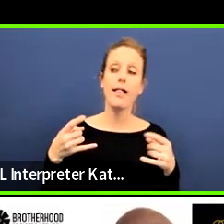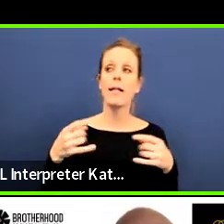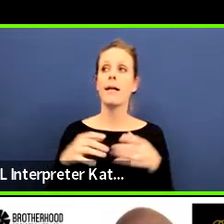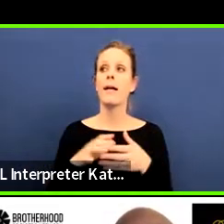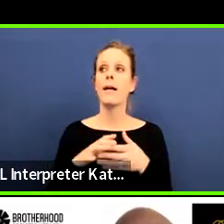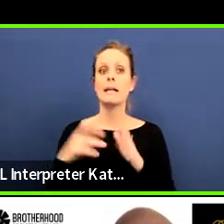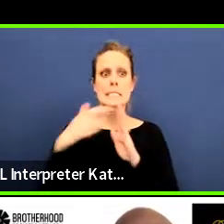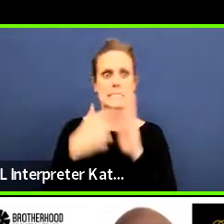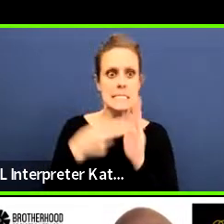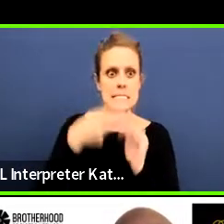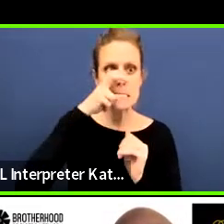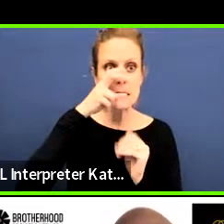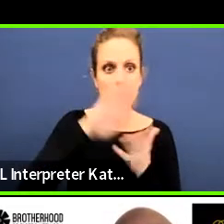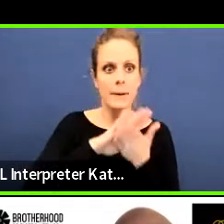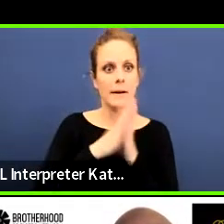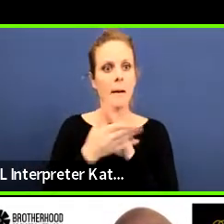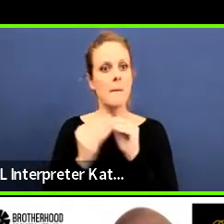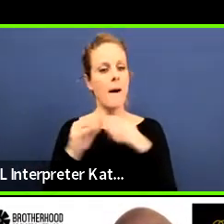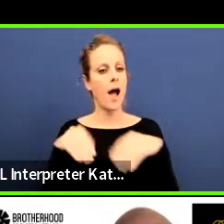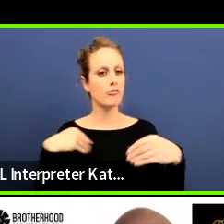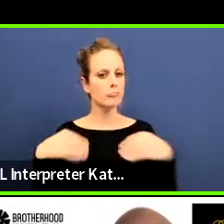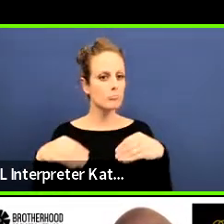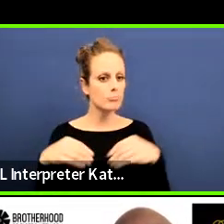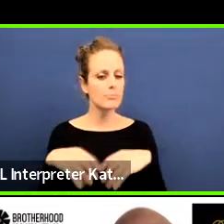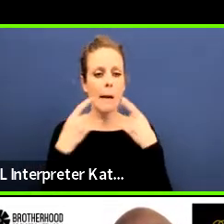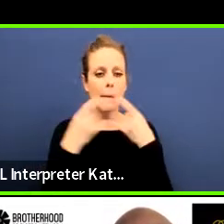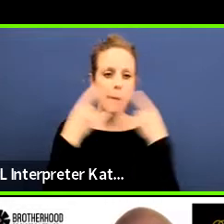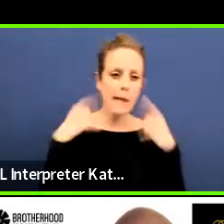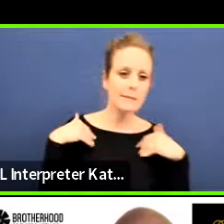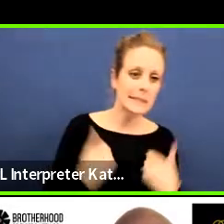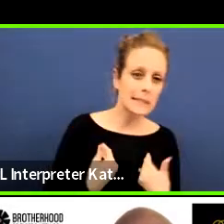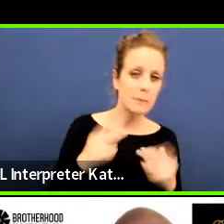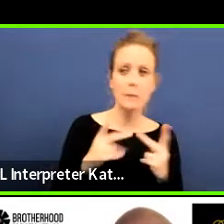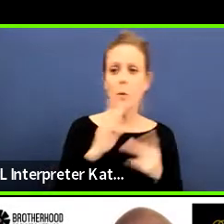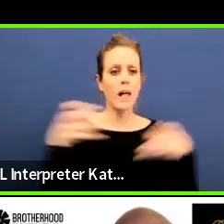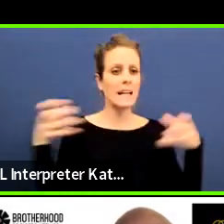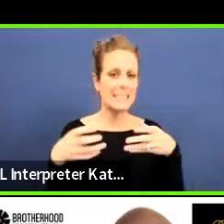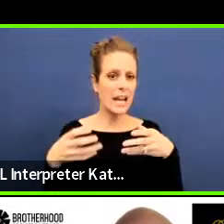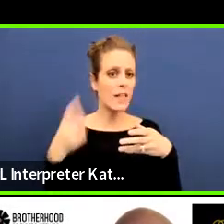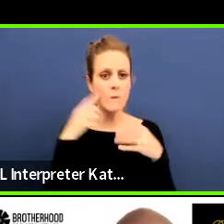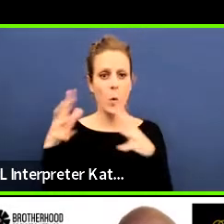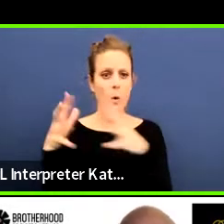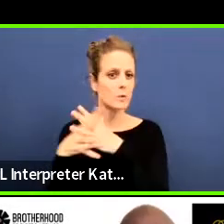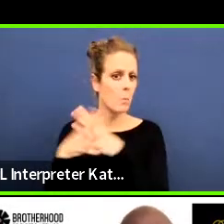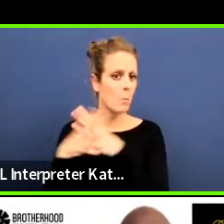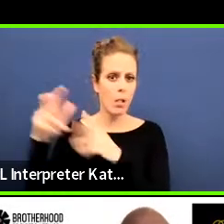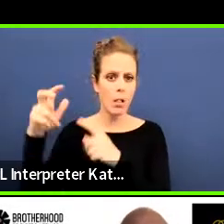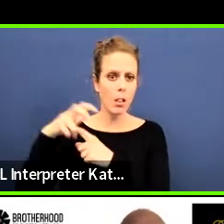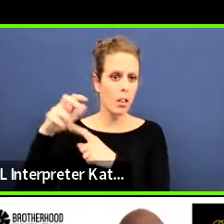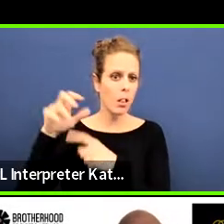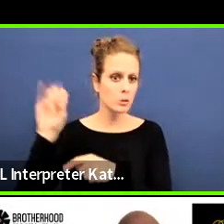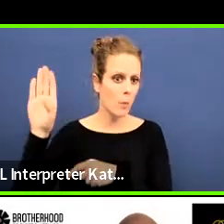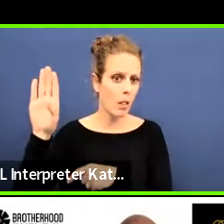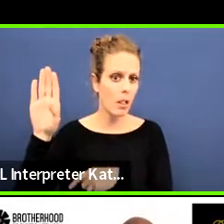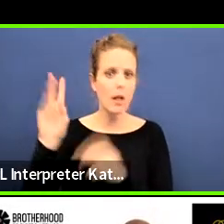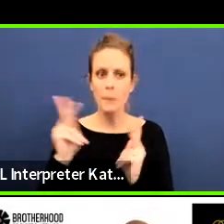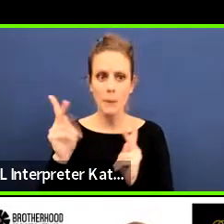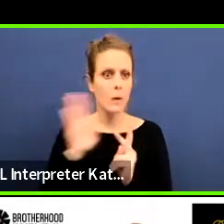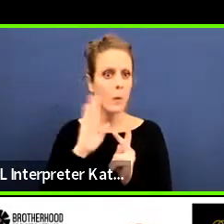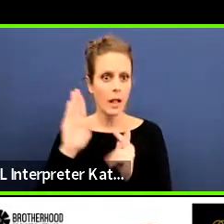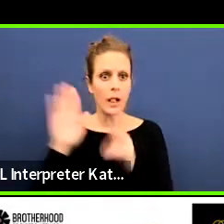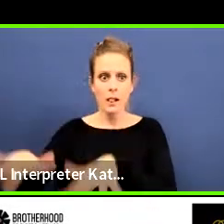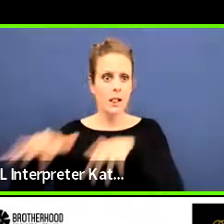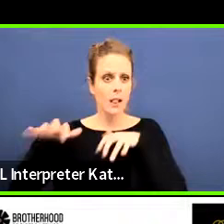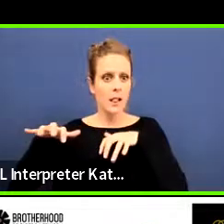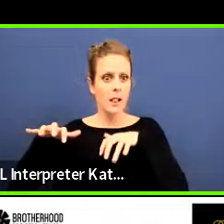you know, and the sort of fatigue type, you know, that people will be getting together for the Super Bowl, right? And that people will be in a stadium